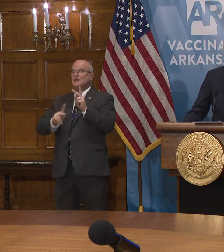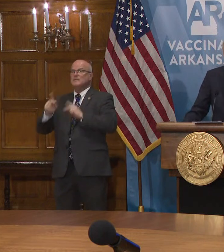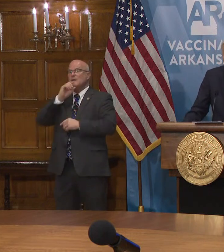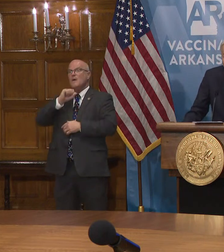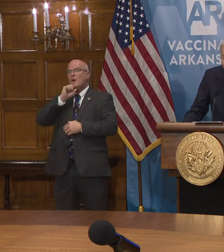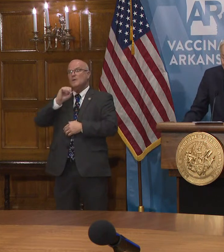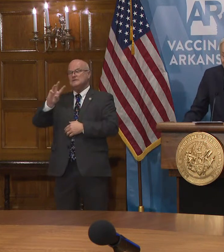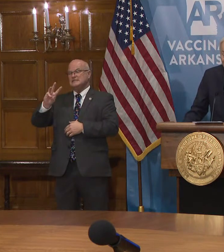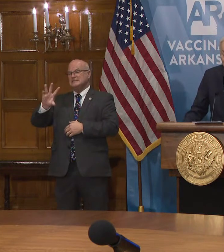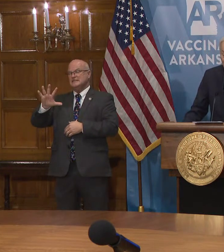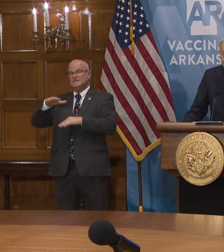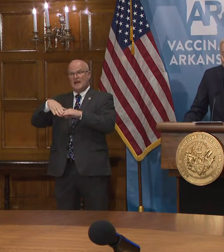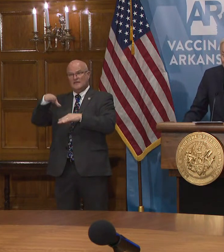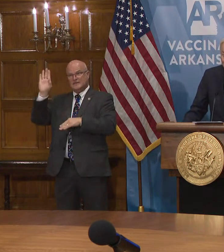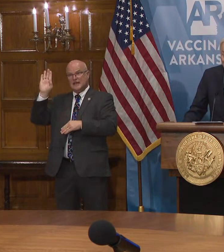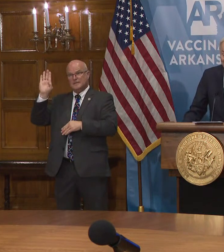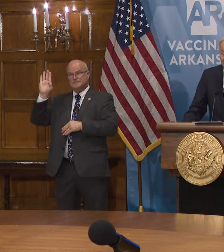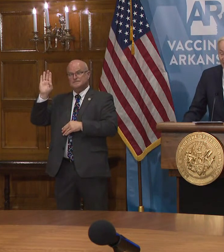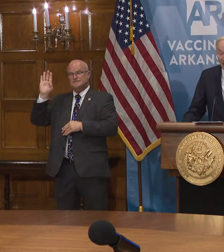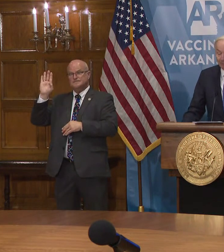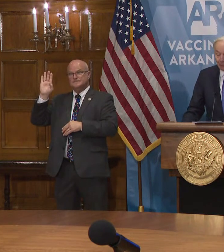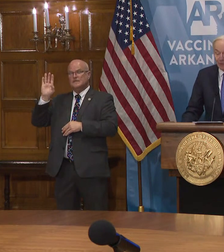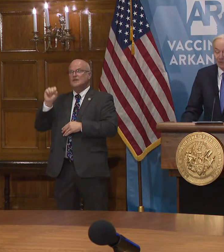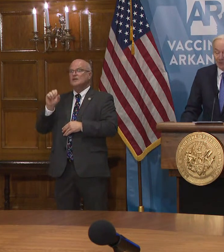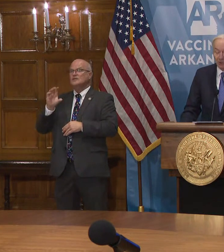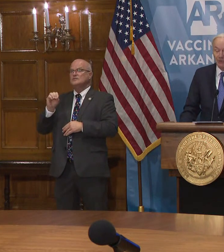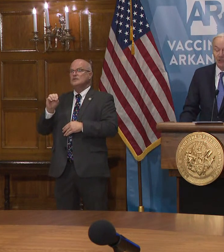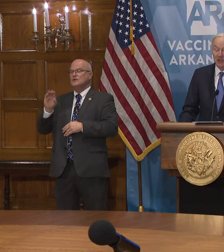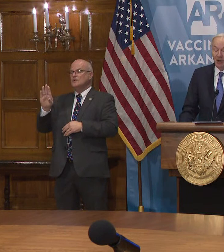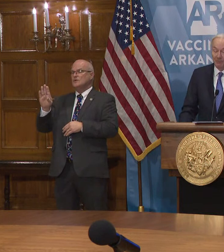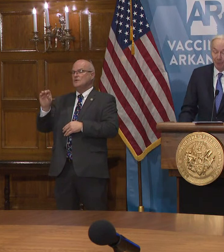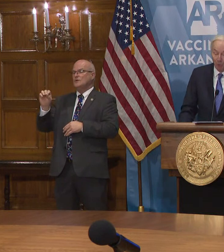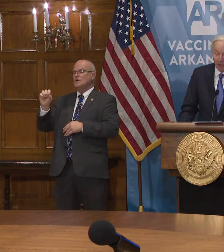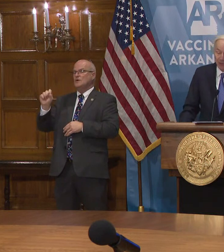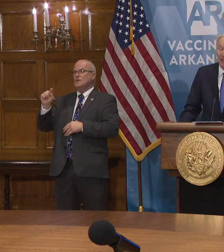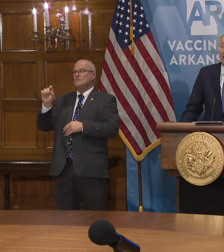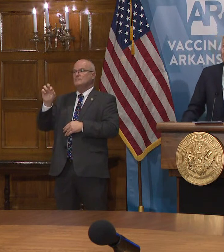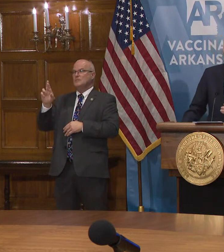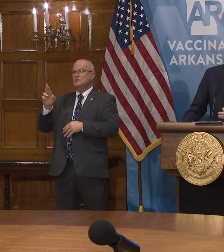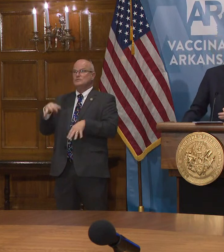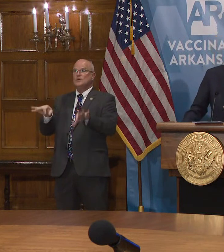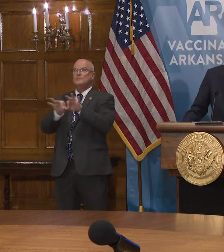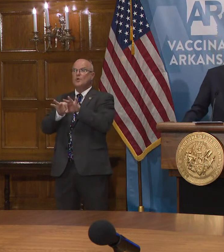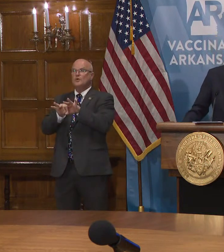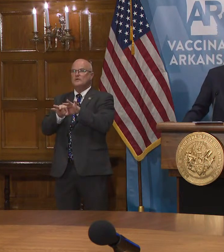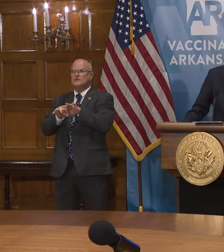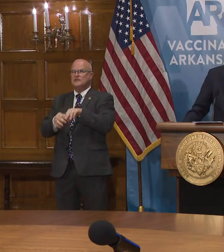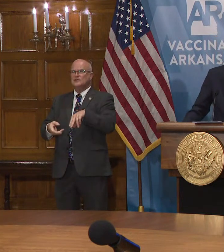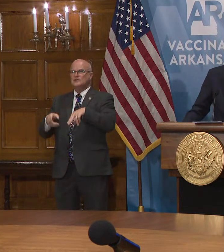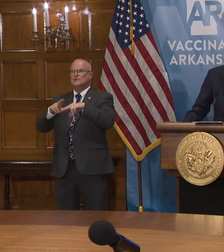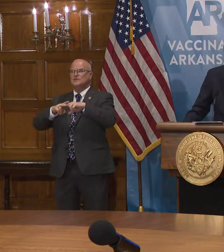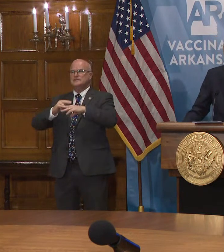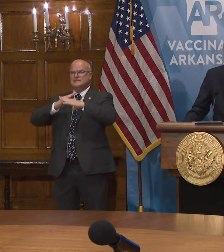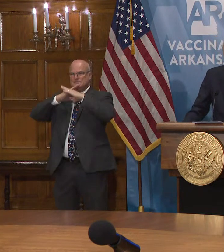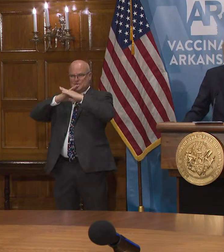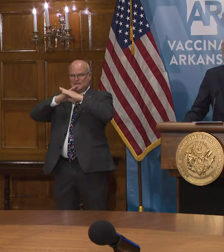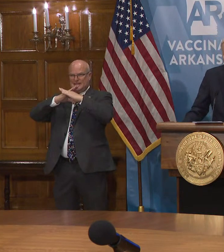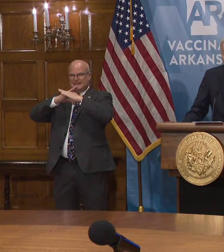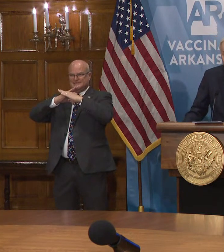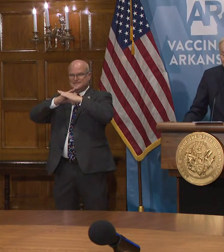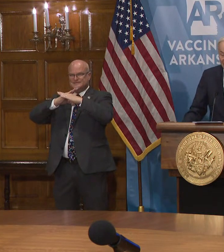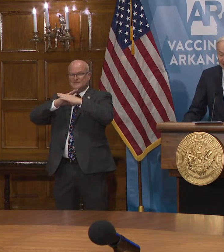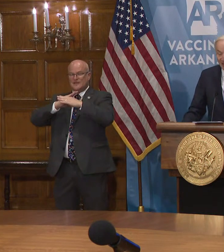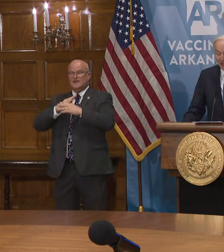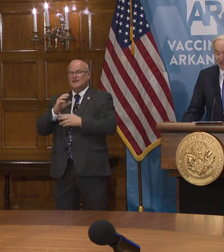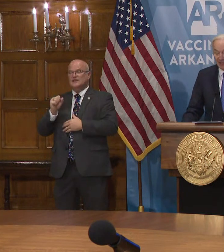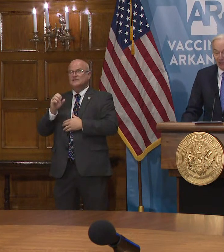age 65 and older. And so booster doses are important for increasing immunity. And so